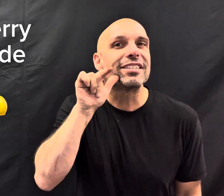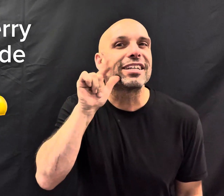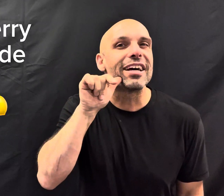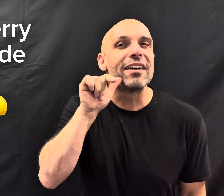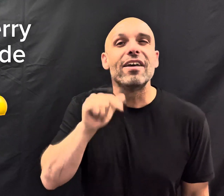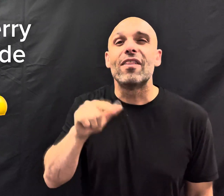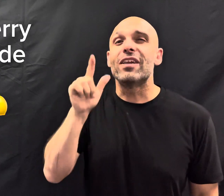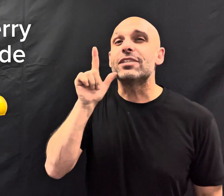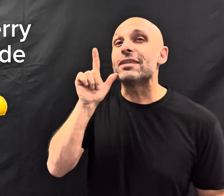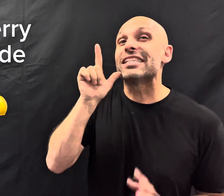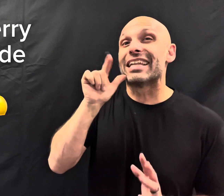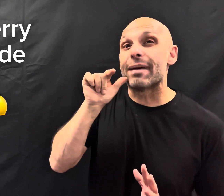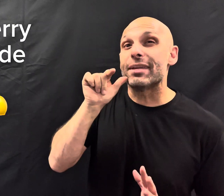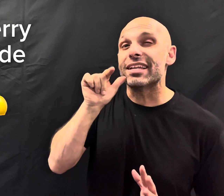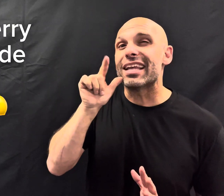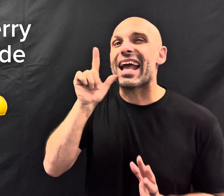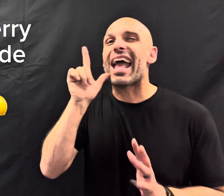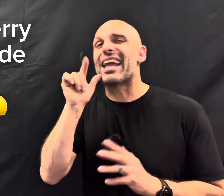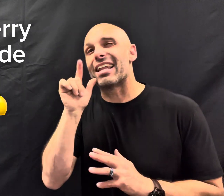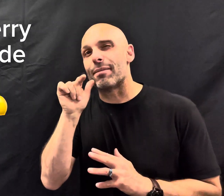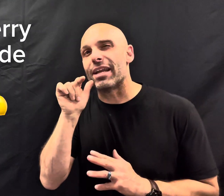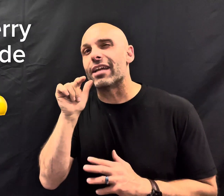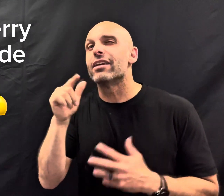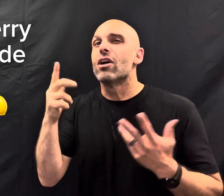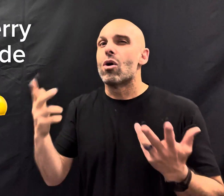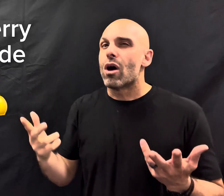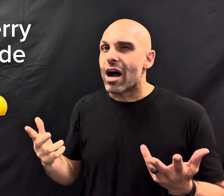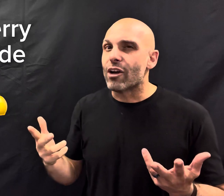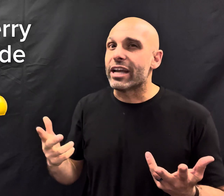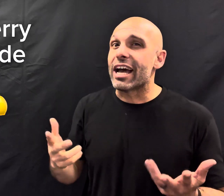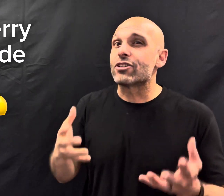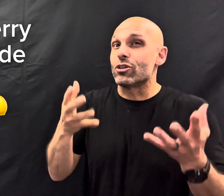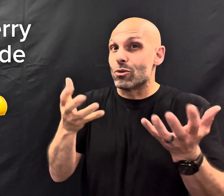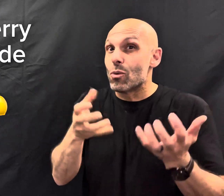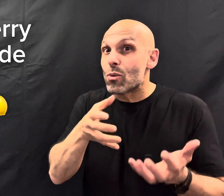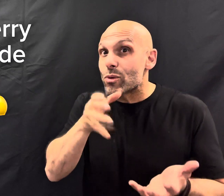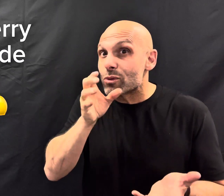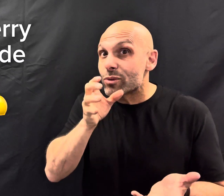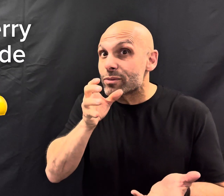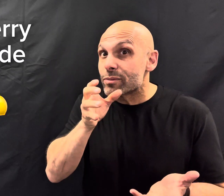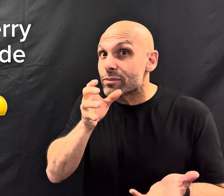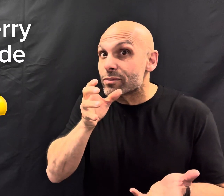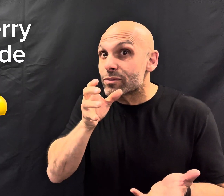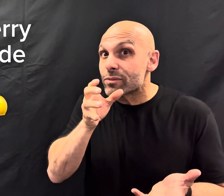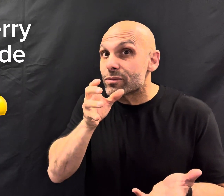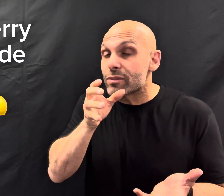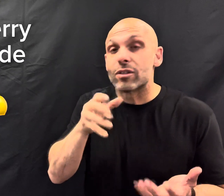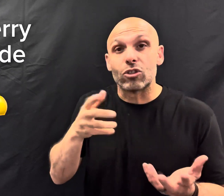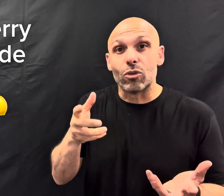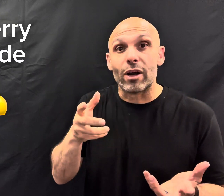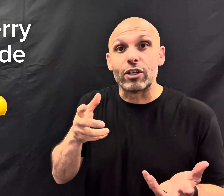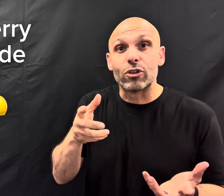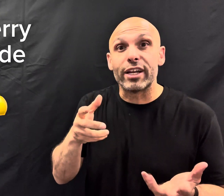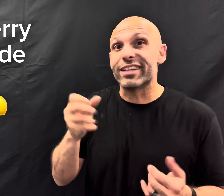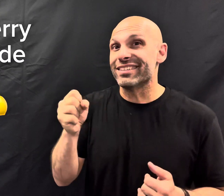that. This means lemon and lemonade. I already asked you, do you want a drink?